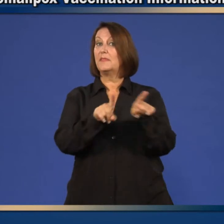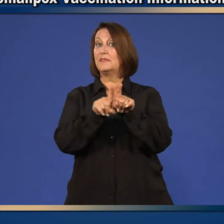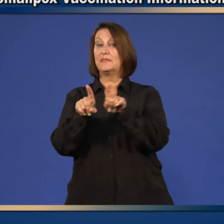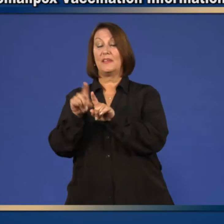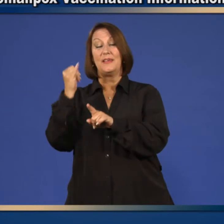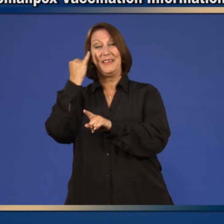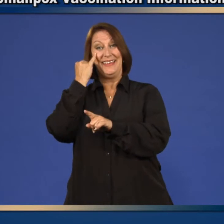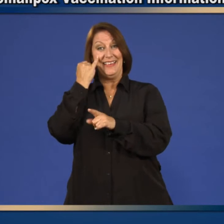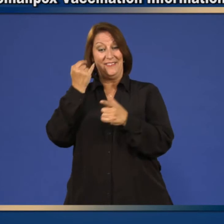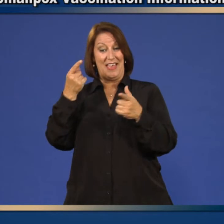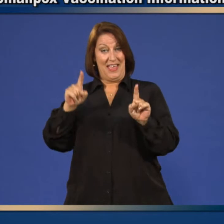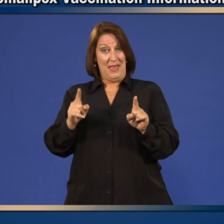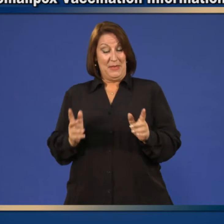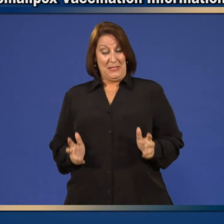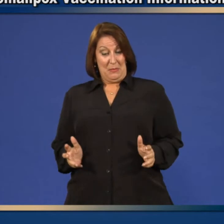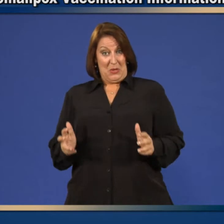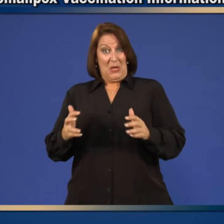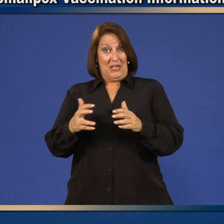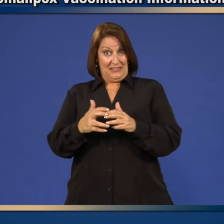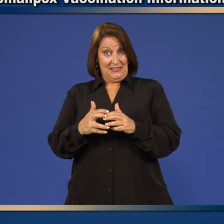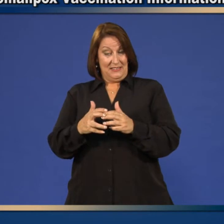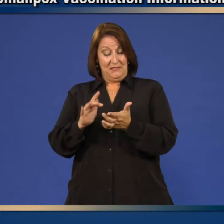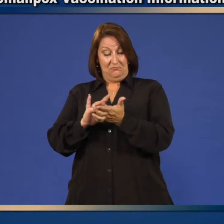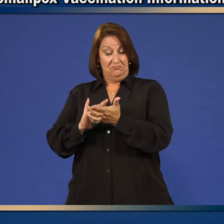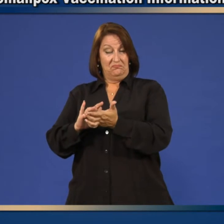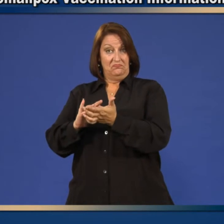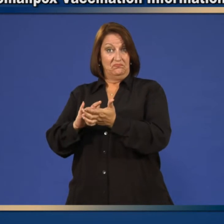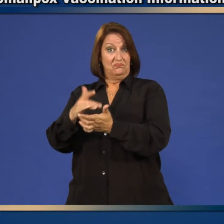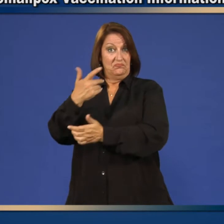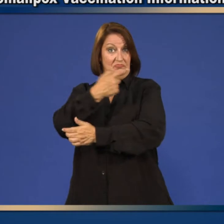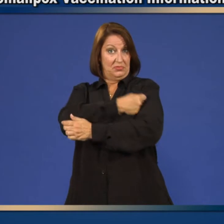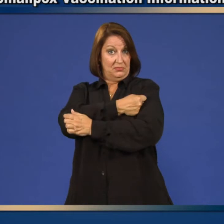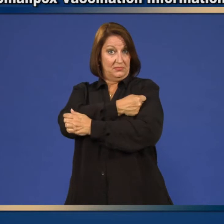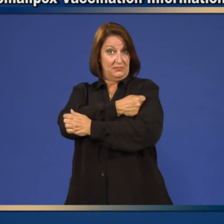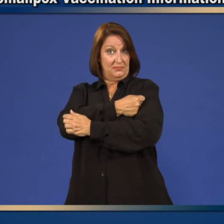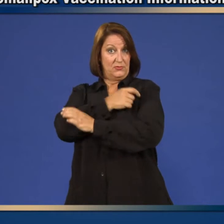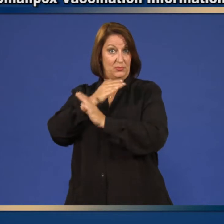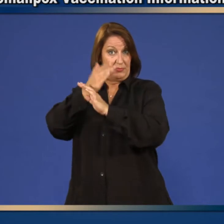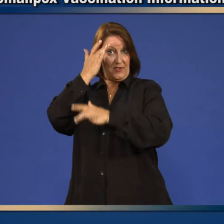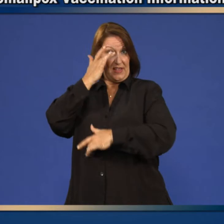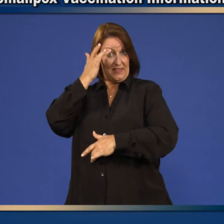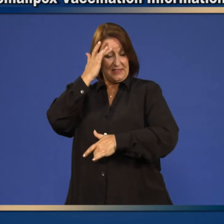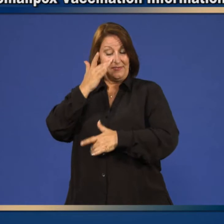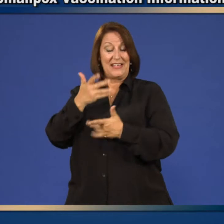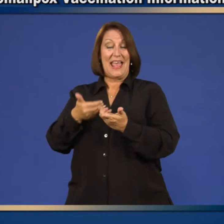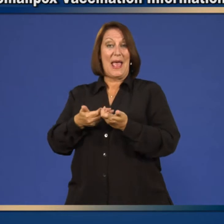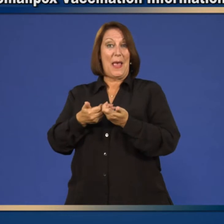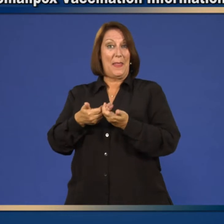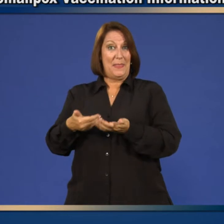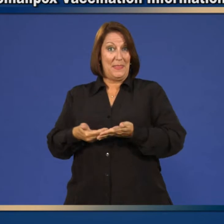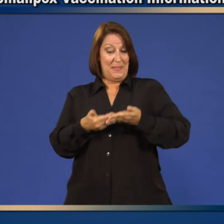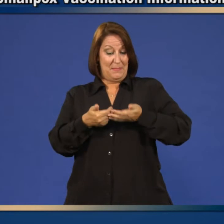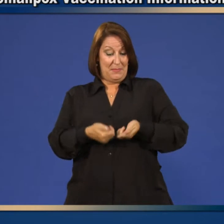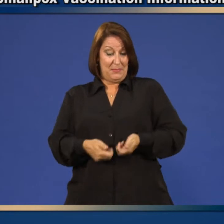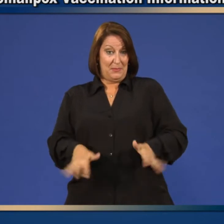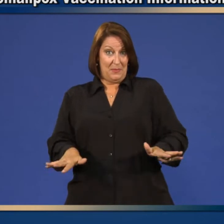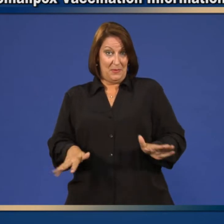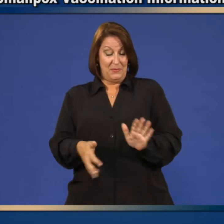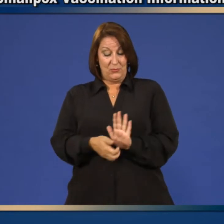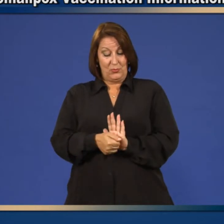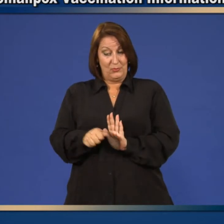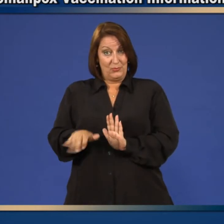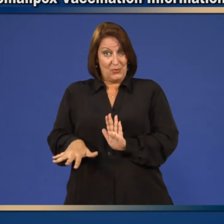Likewise, if a pregnancy ends in miscarriage or termination, the tissue from the fetus may be tested